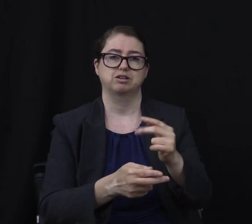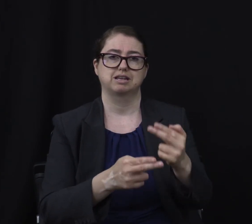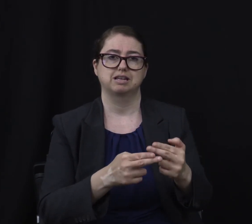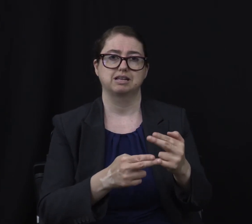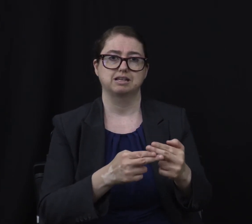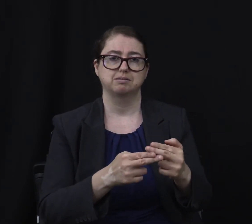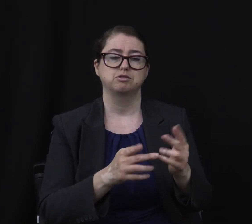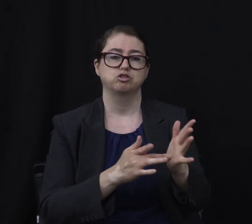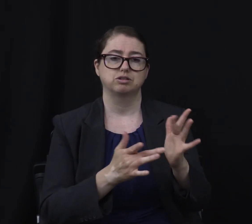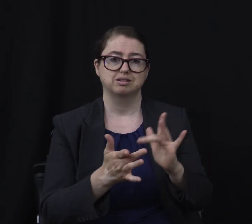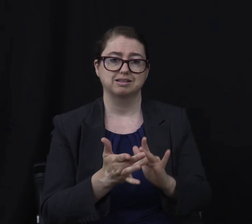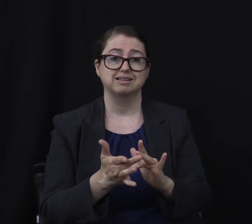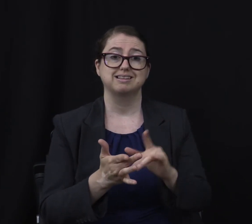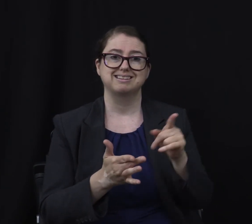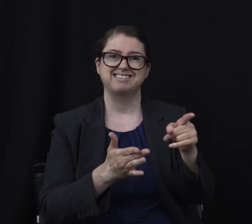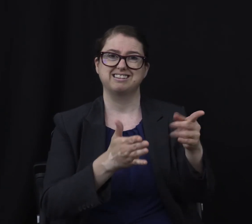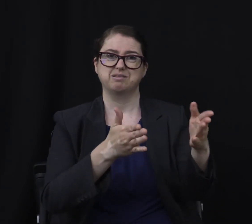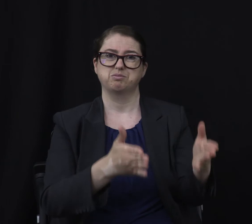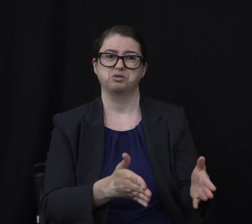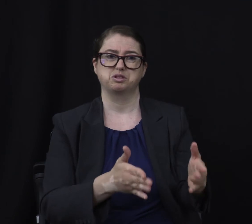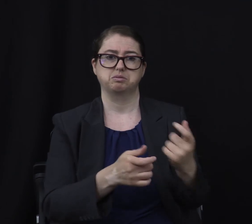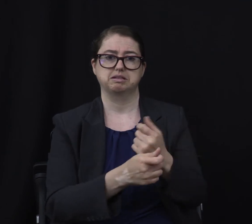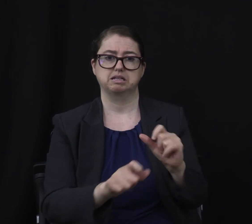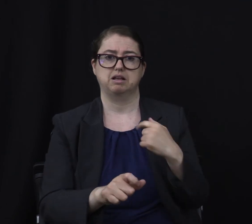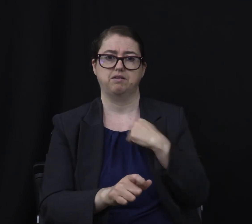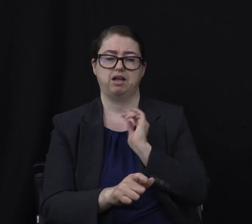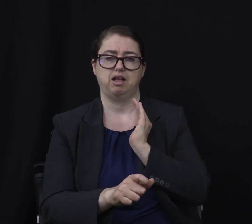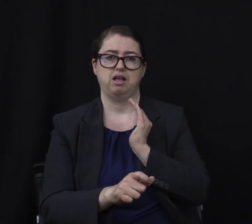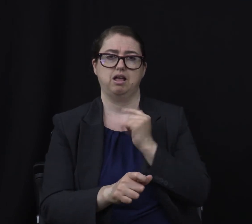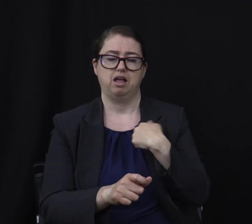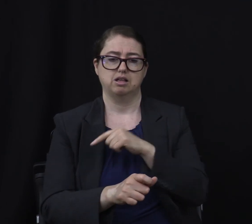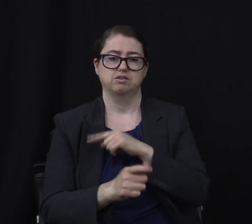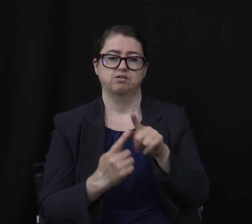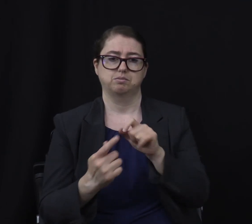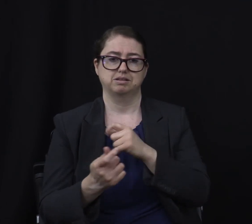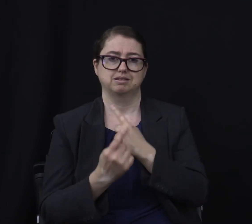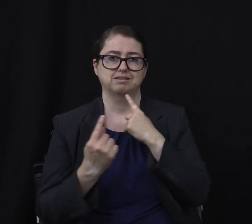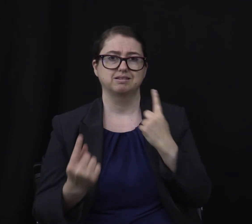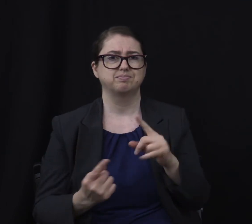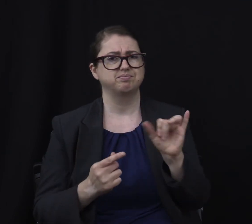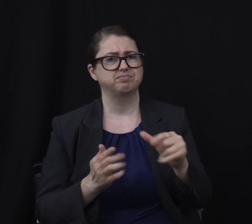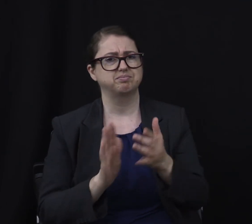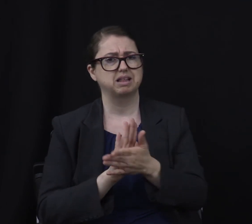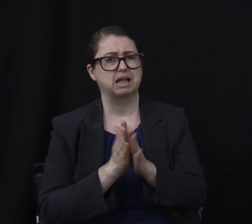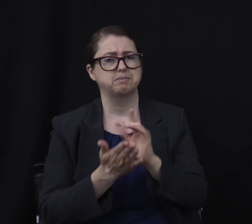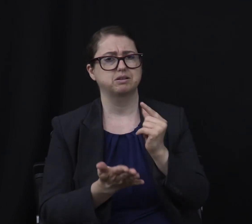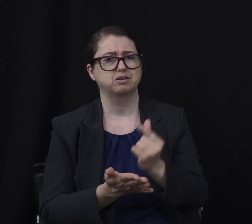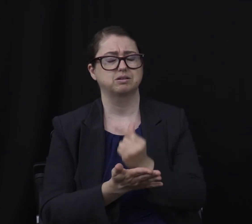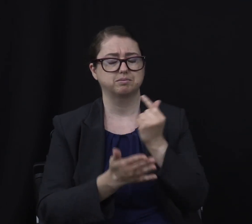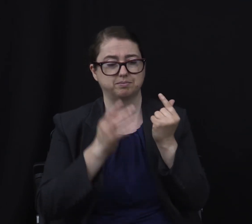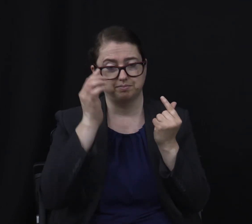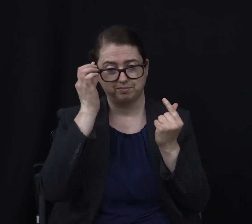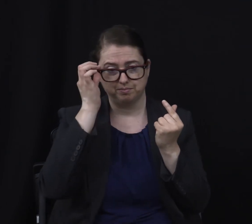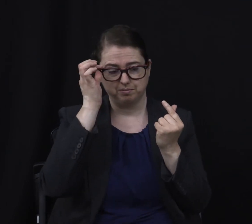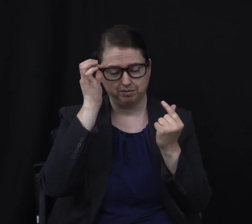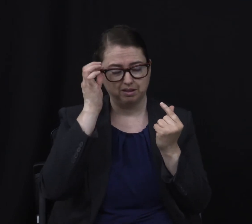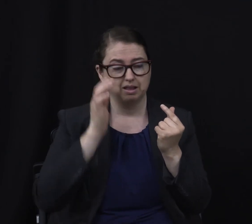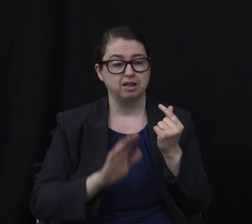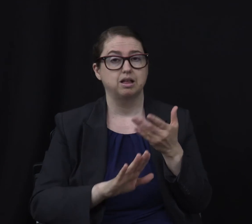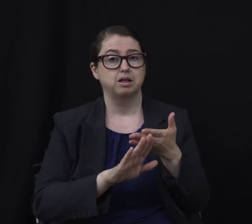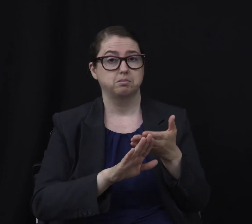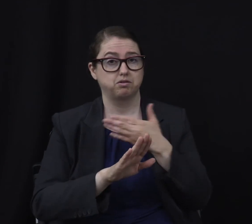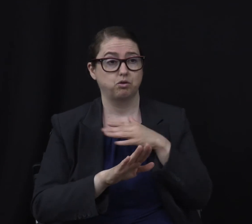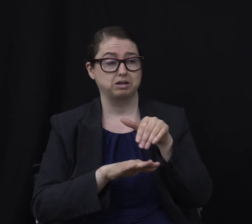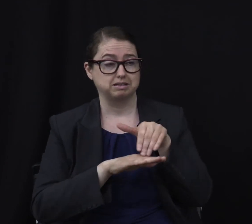the promise of salvation, the gospel. And so before he sends him out and just taps him on the shoulder,